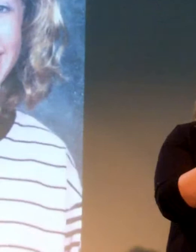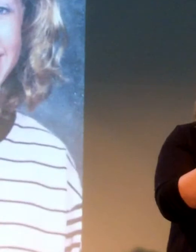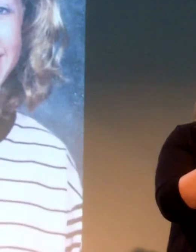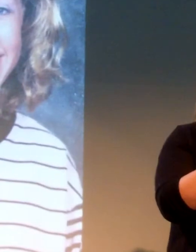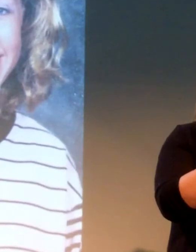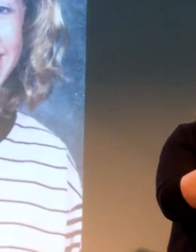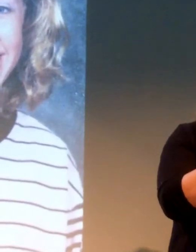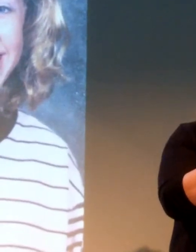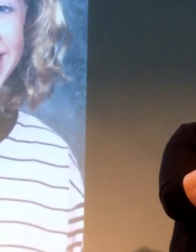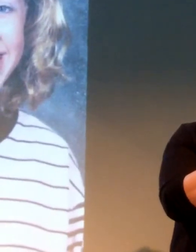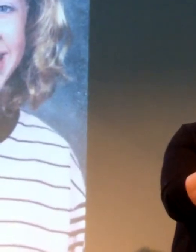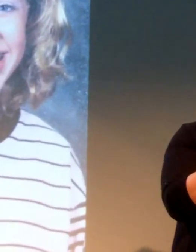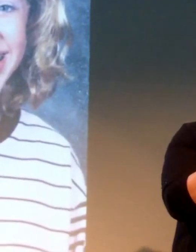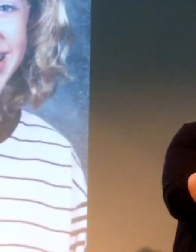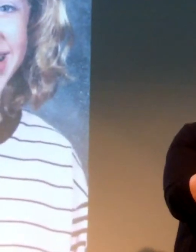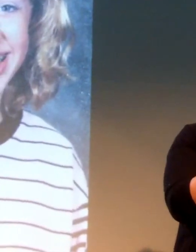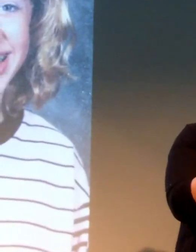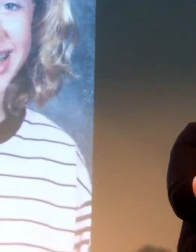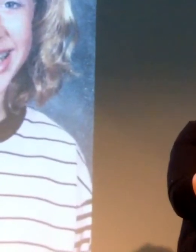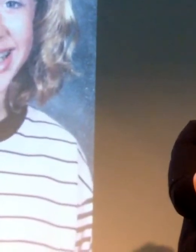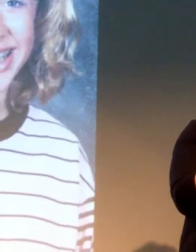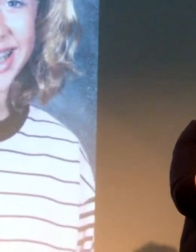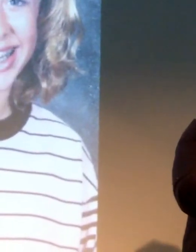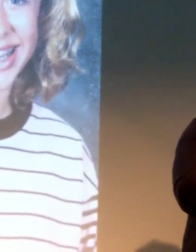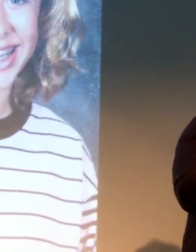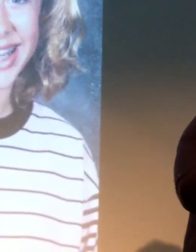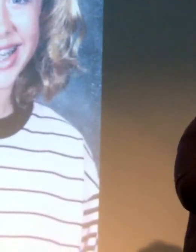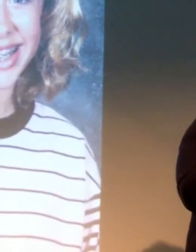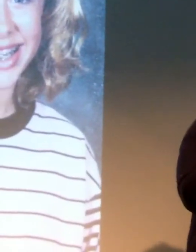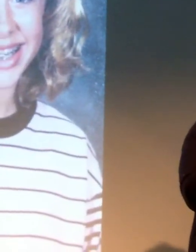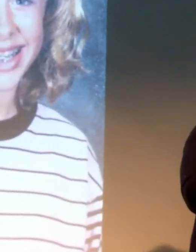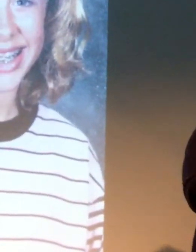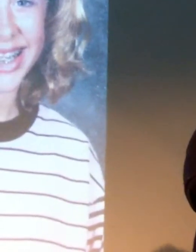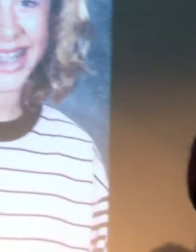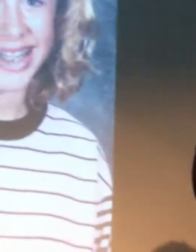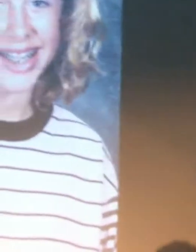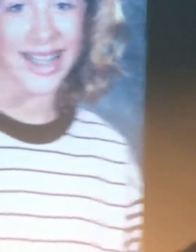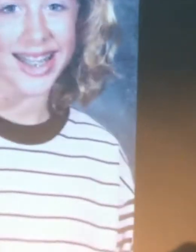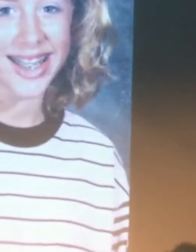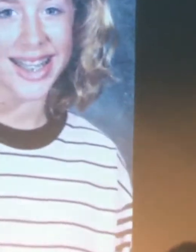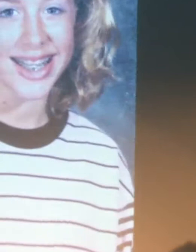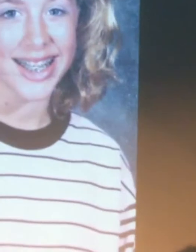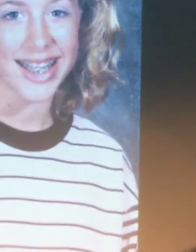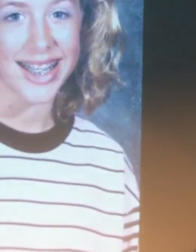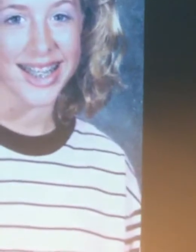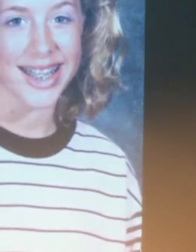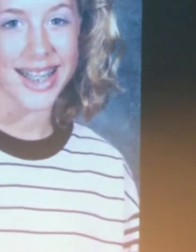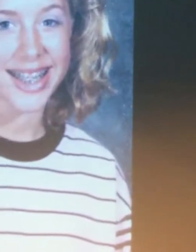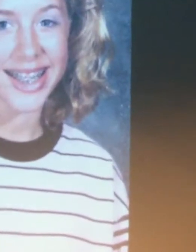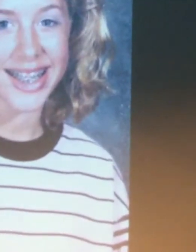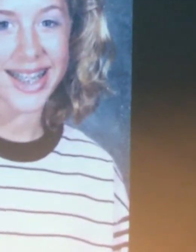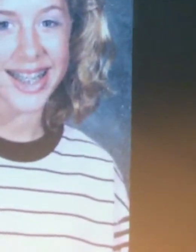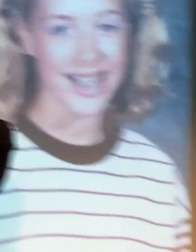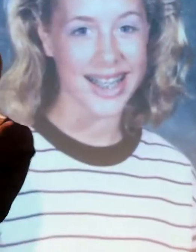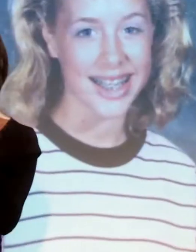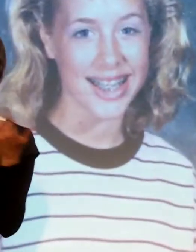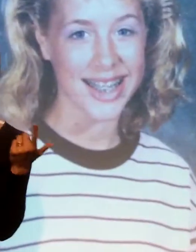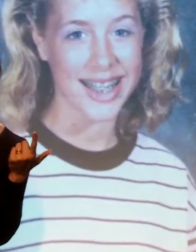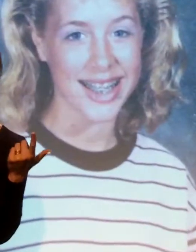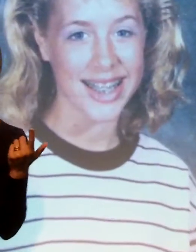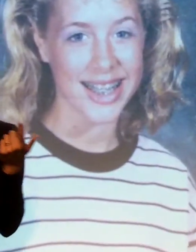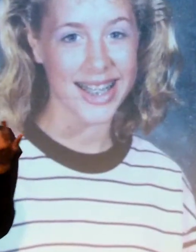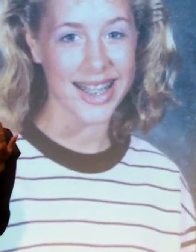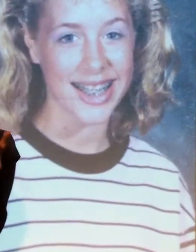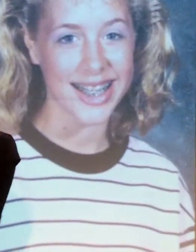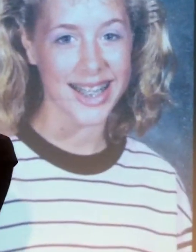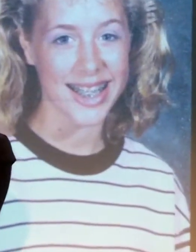hand. I'm out of paper, just like you were always saying, when you want to write to Tom or Tucker. So I